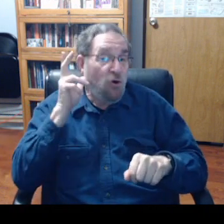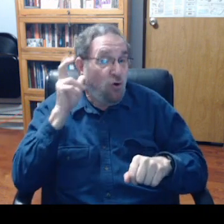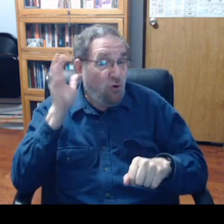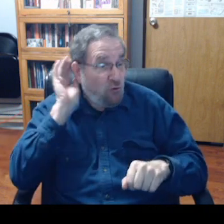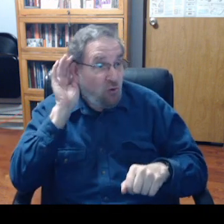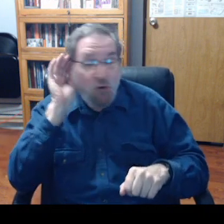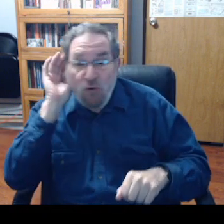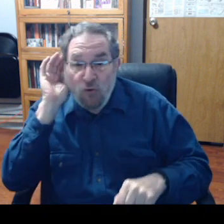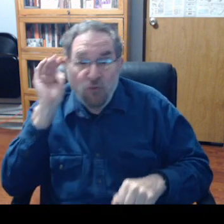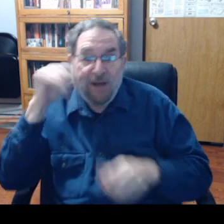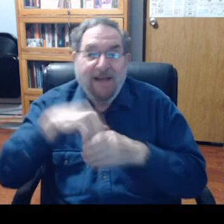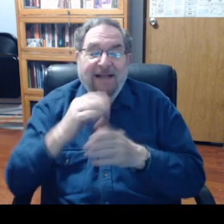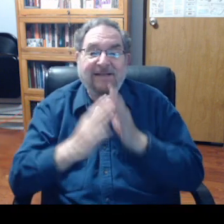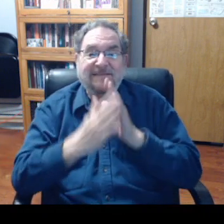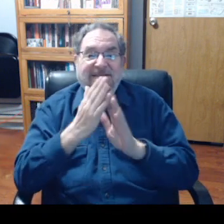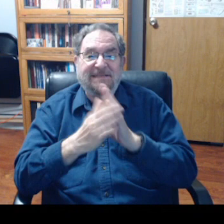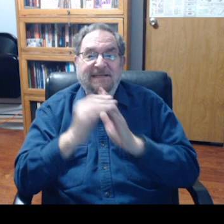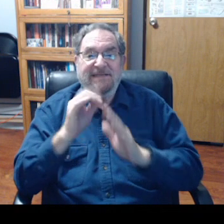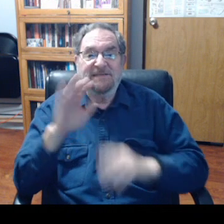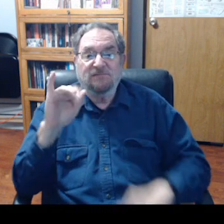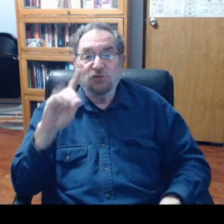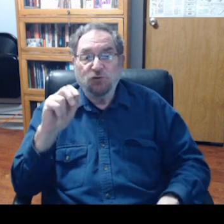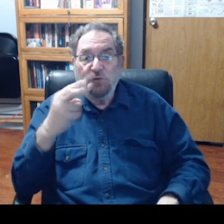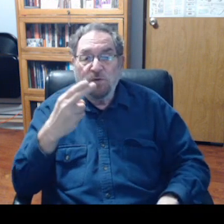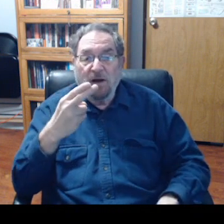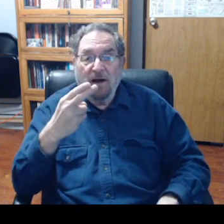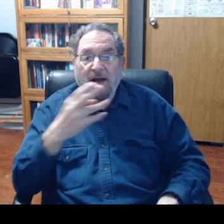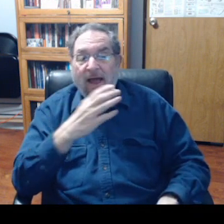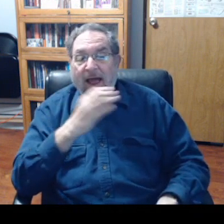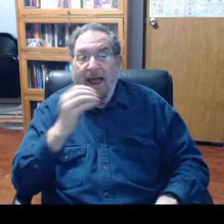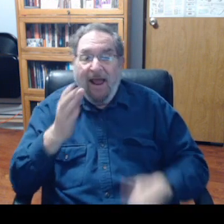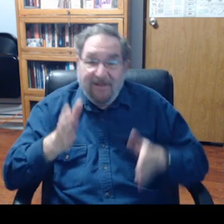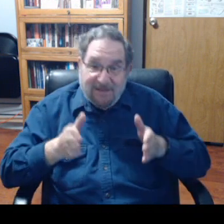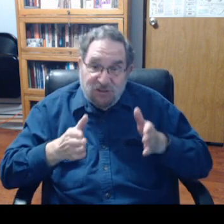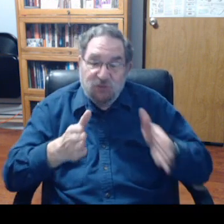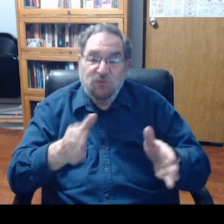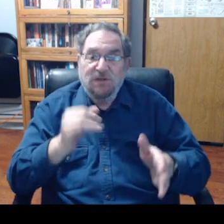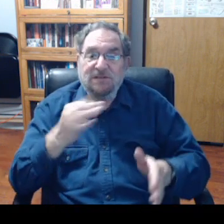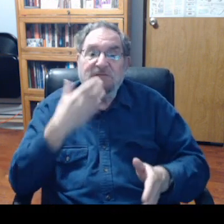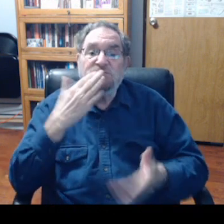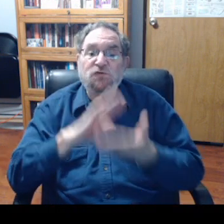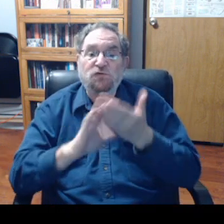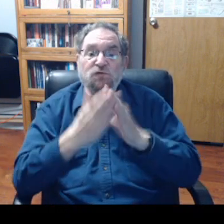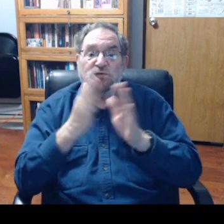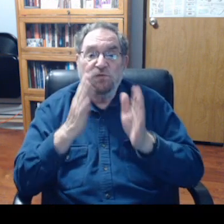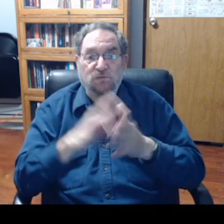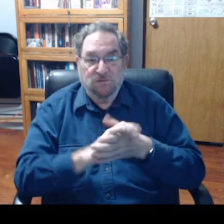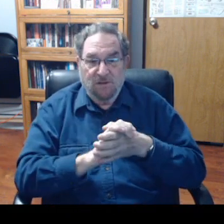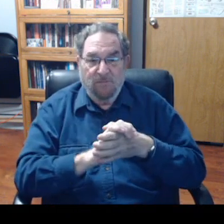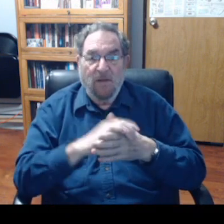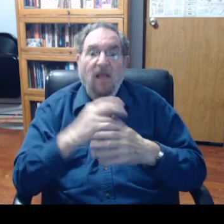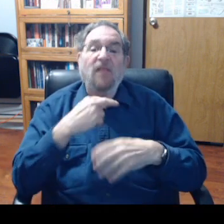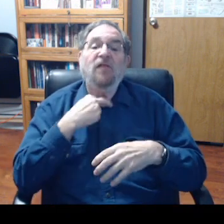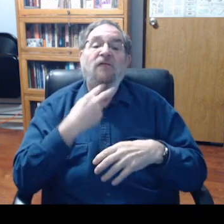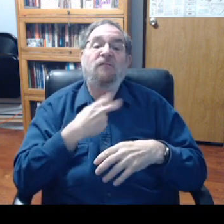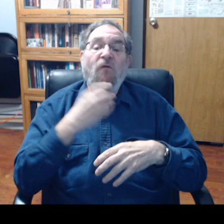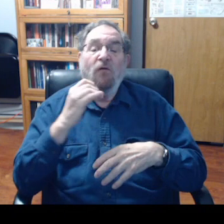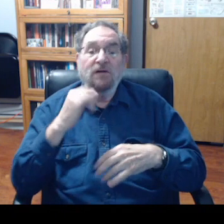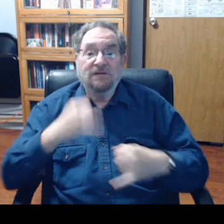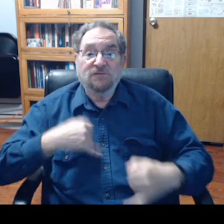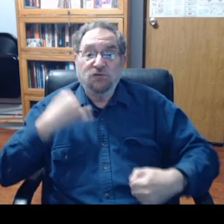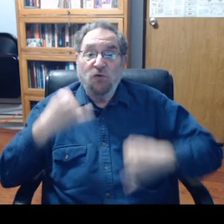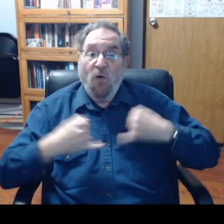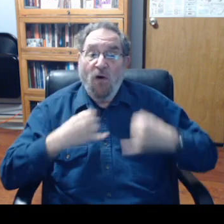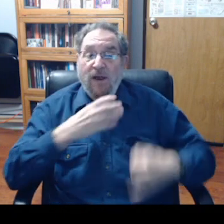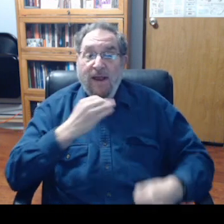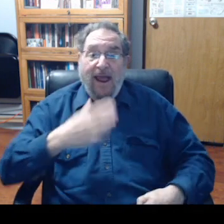be heard in the cities of Judah and in the streets of Jerusalem the voice